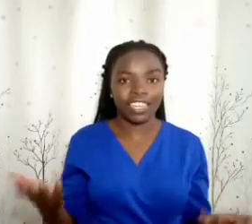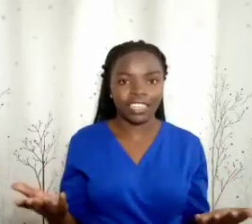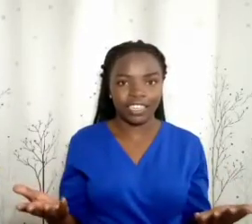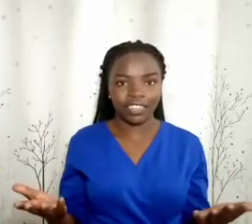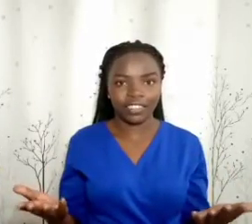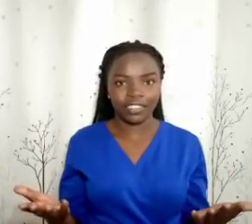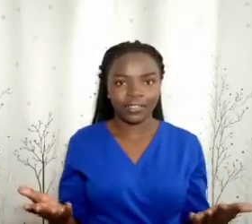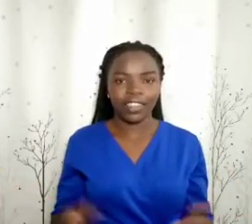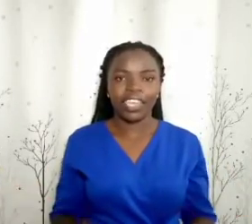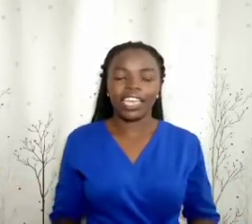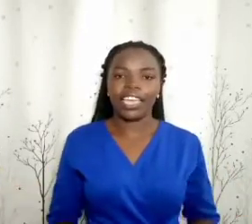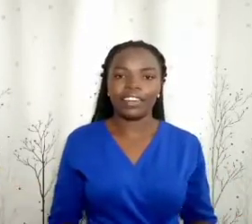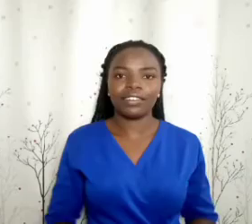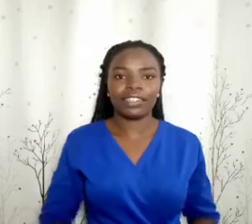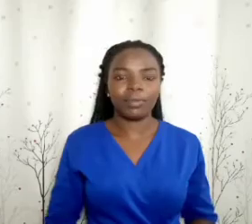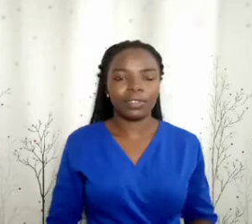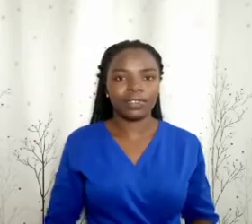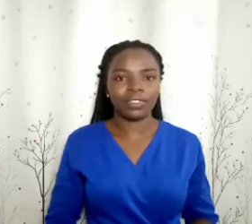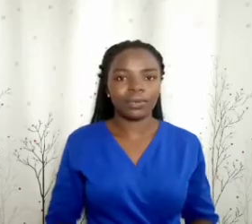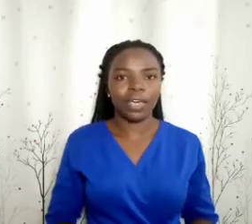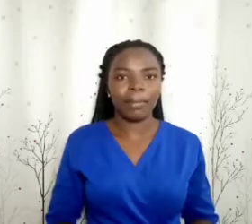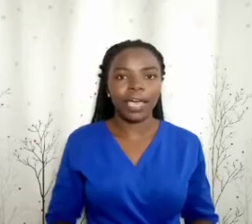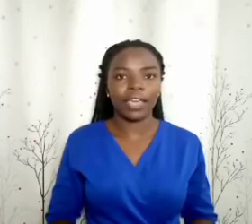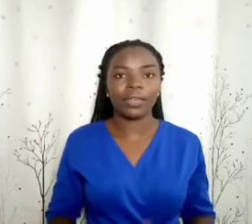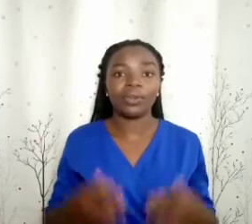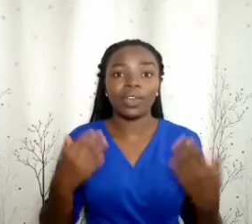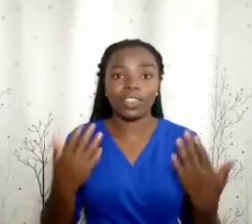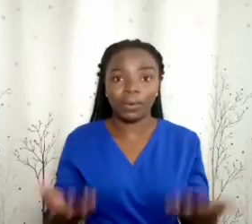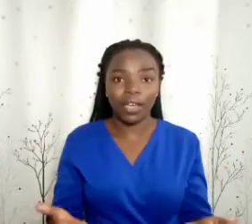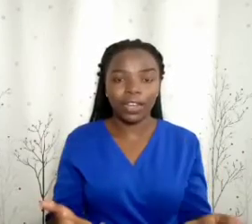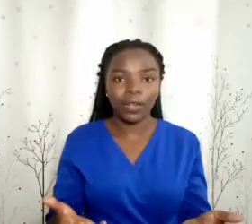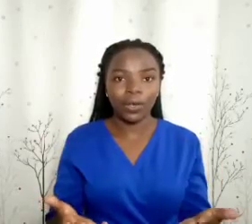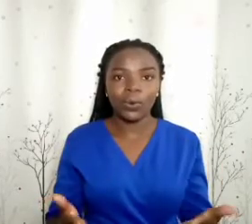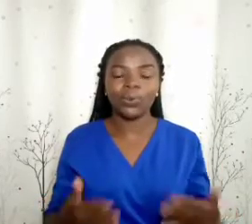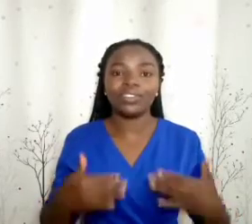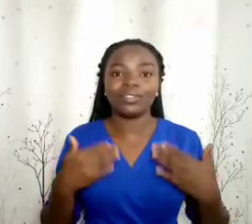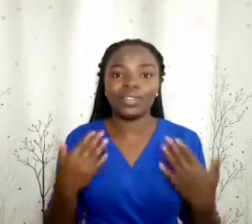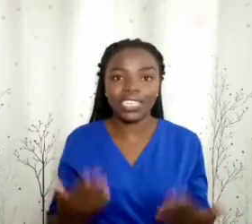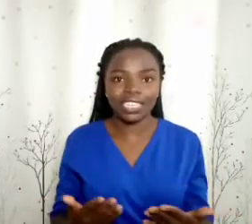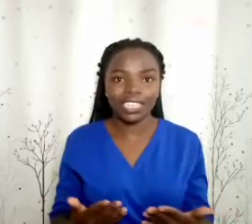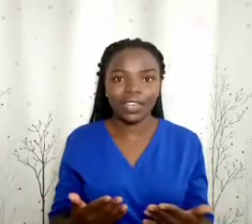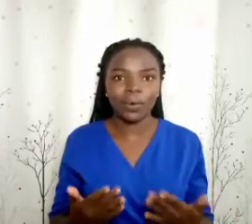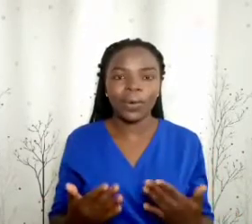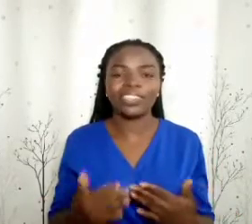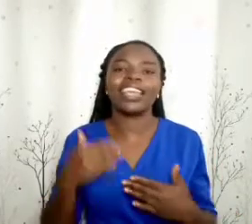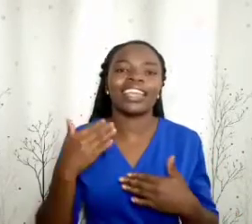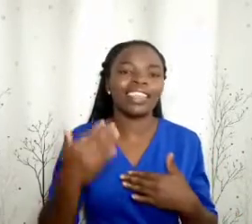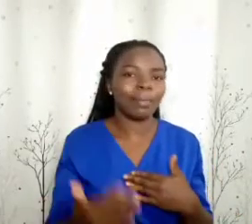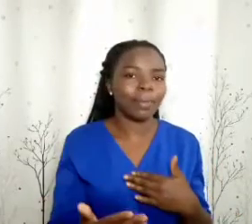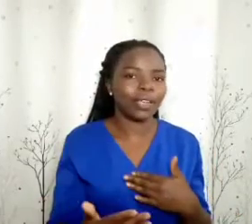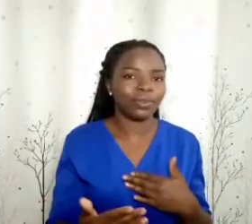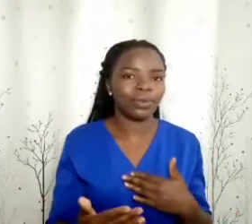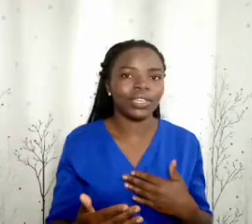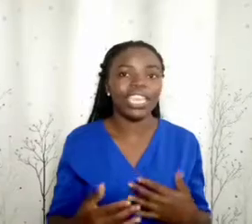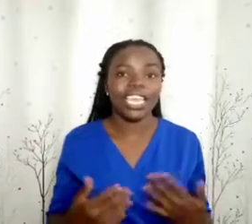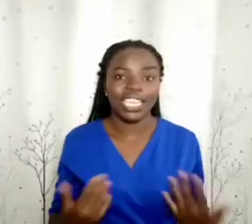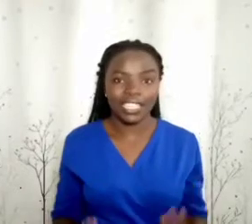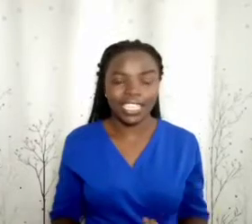signing, and receptive is whereby you are the one who is reading what another person is